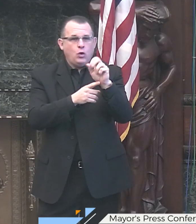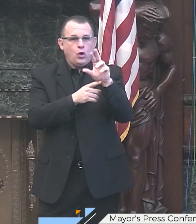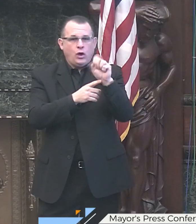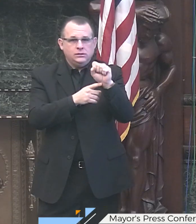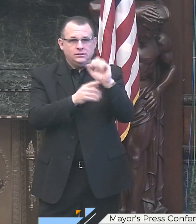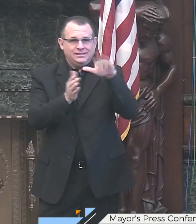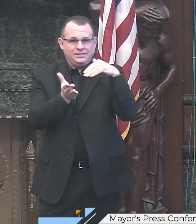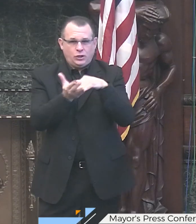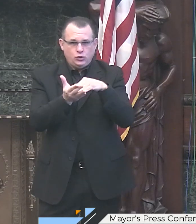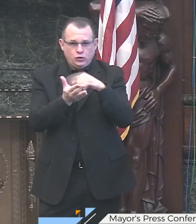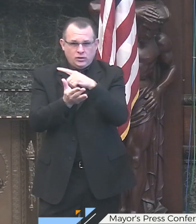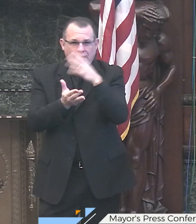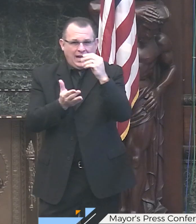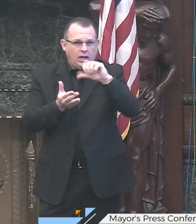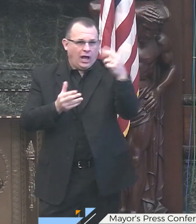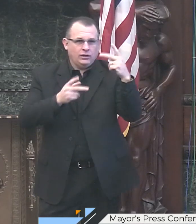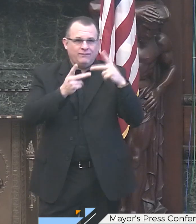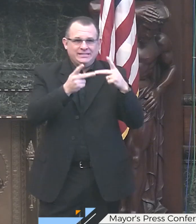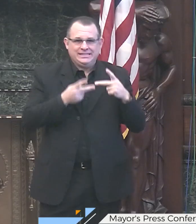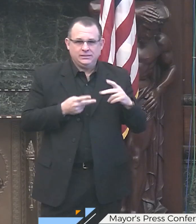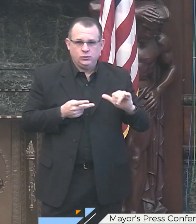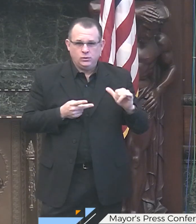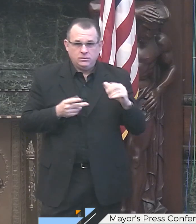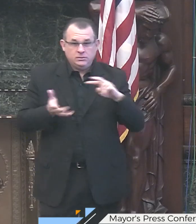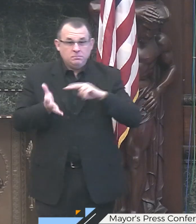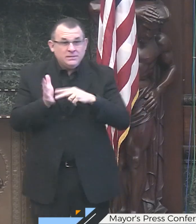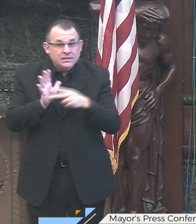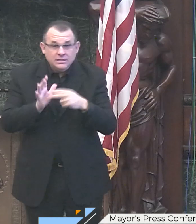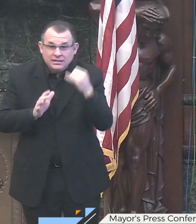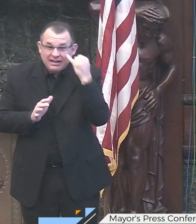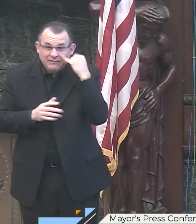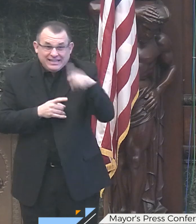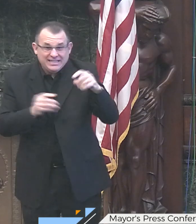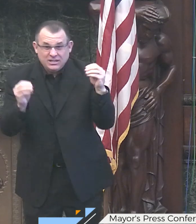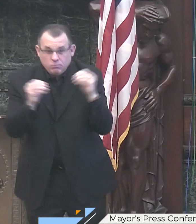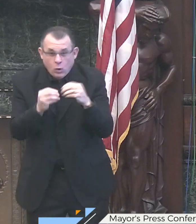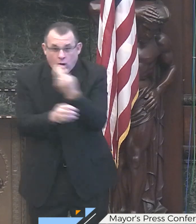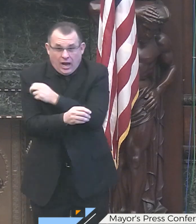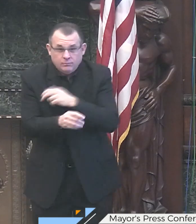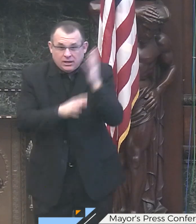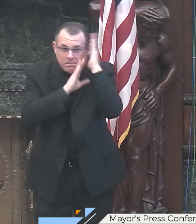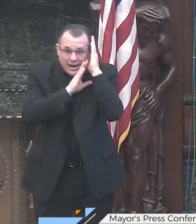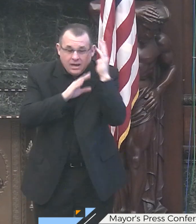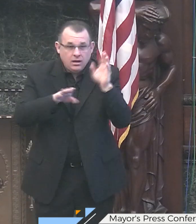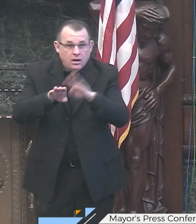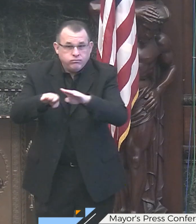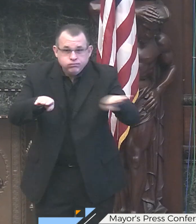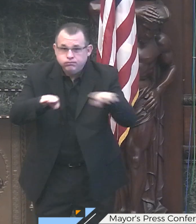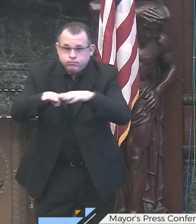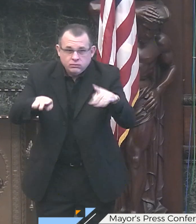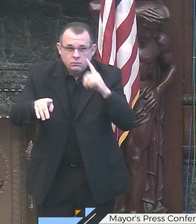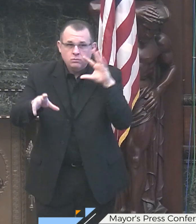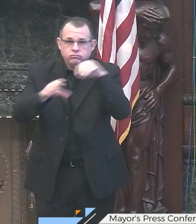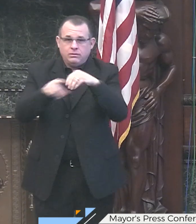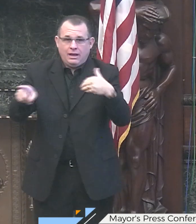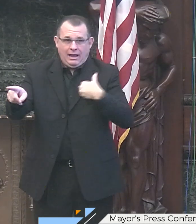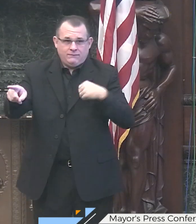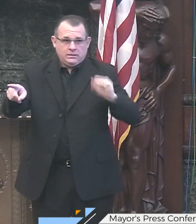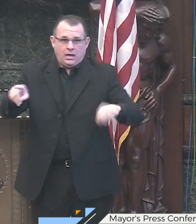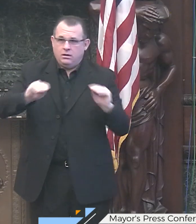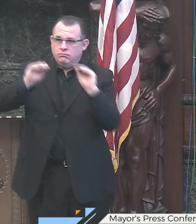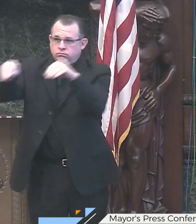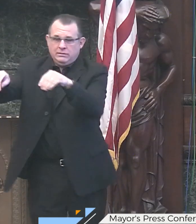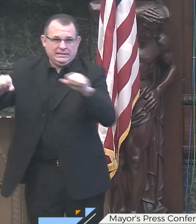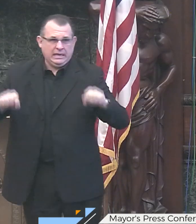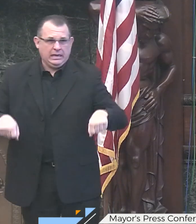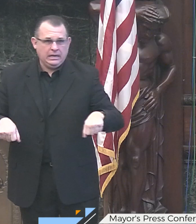will be used to expand our hospital bed capacity if our brick and mortar hospitals are strained by this epidemic. I'm sure all of you have seen the situation